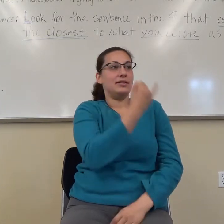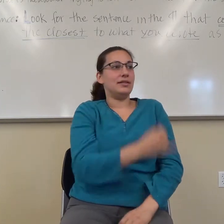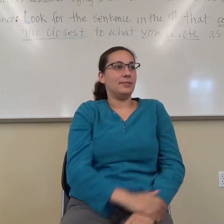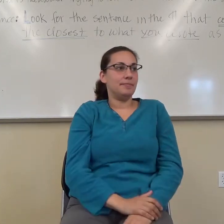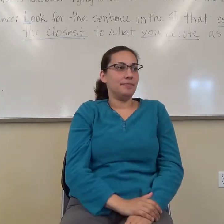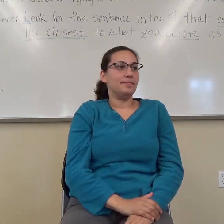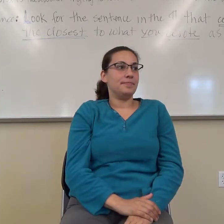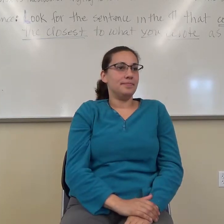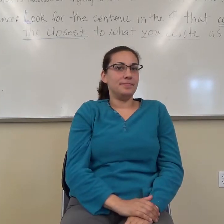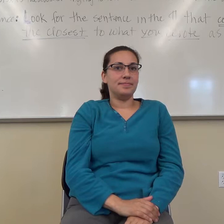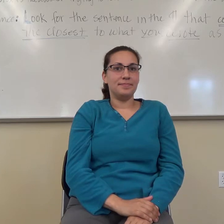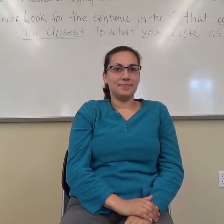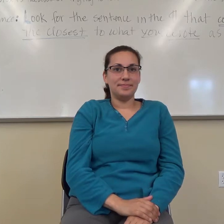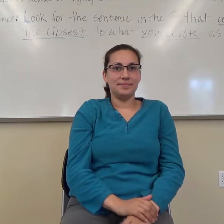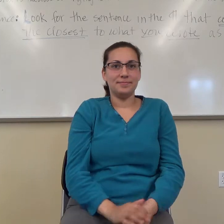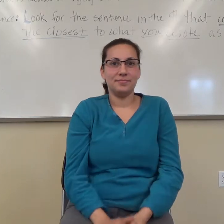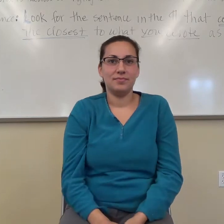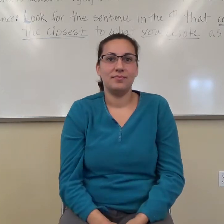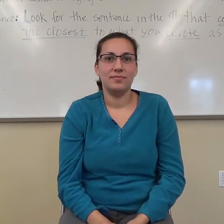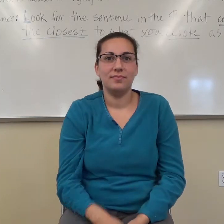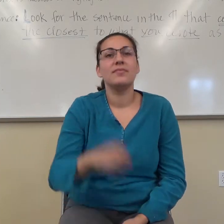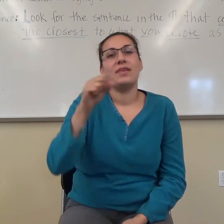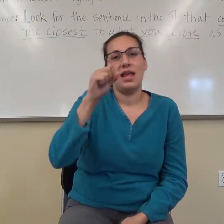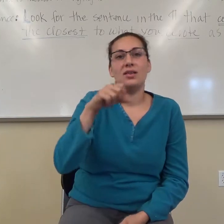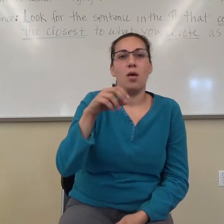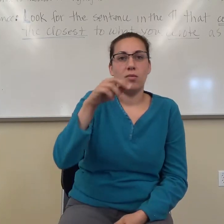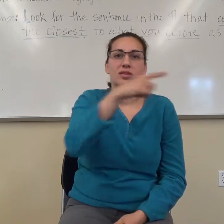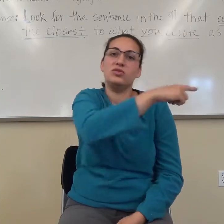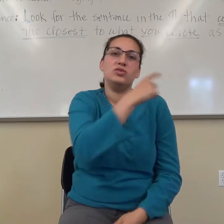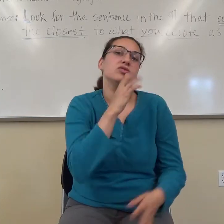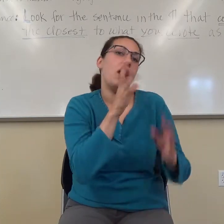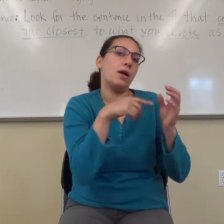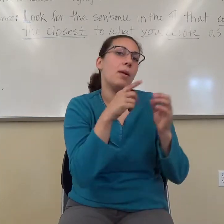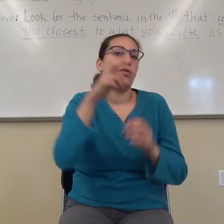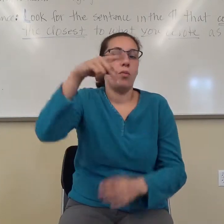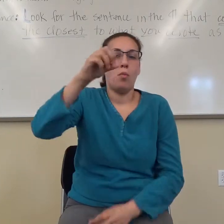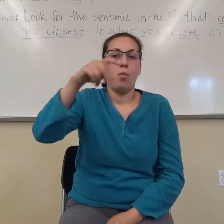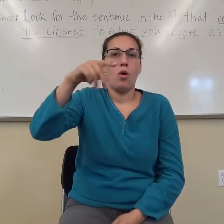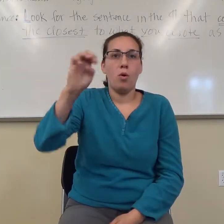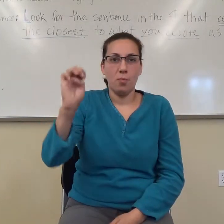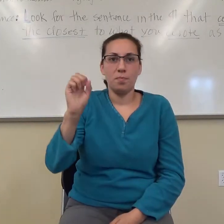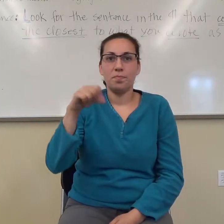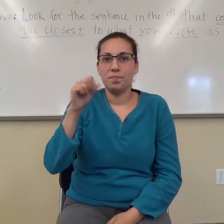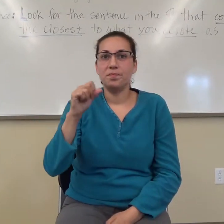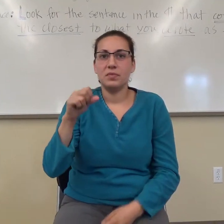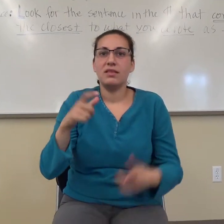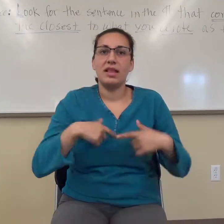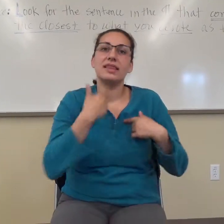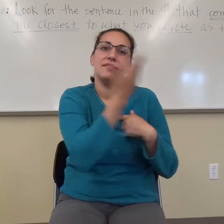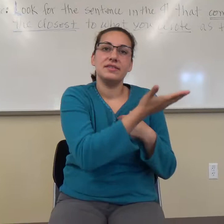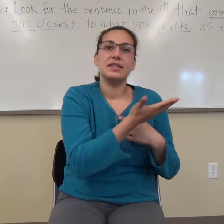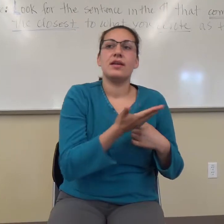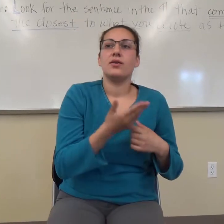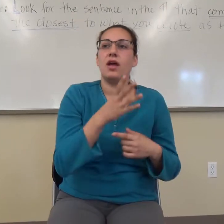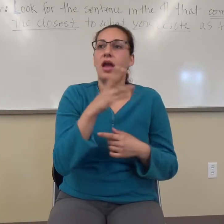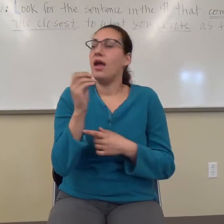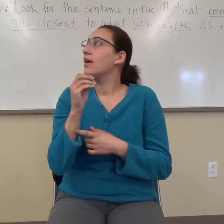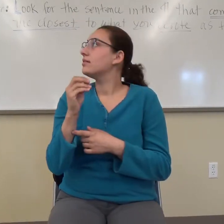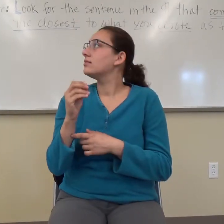So he's living in this country where the church is very important, and he's claiming something different from